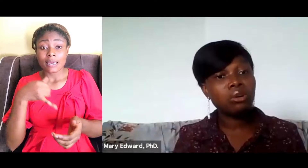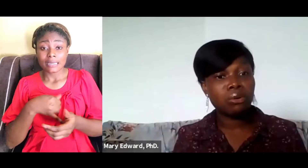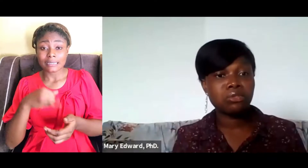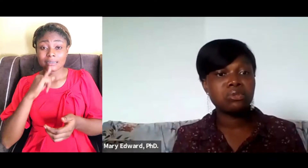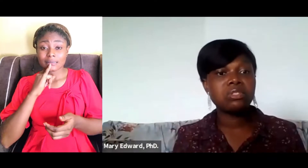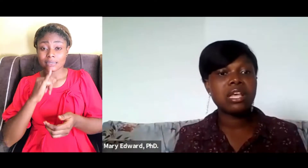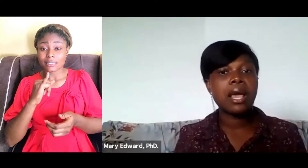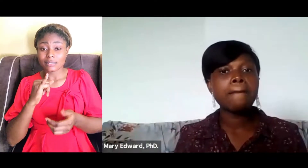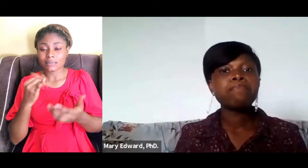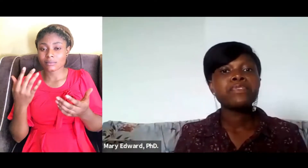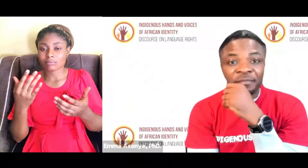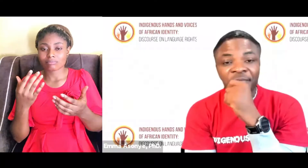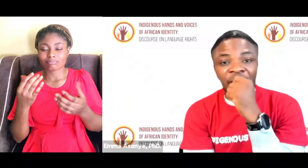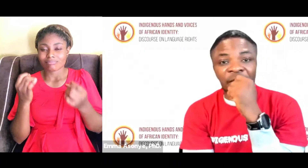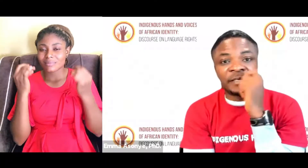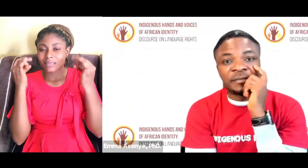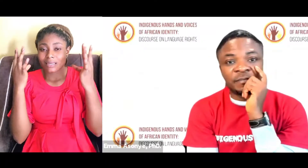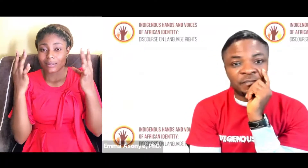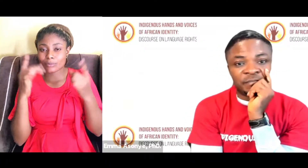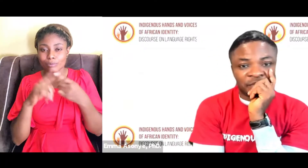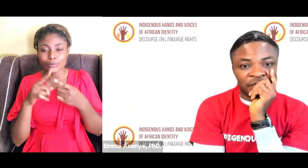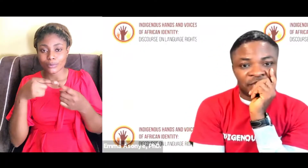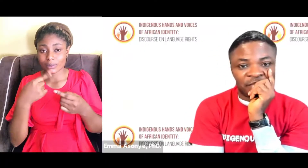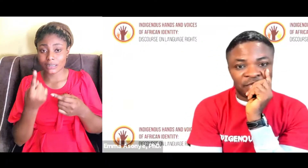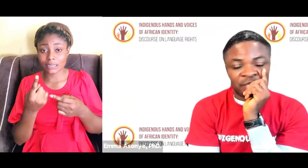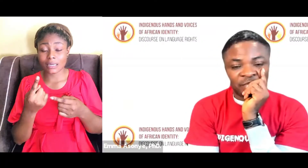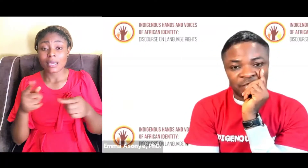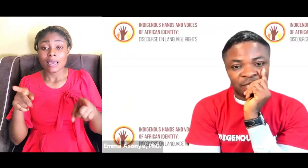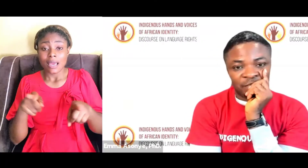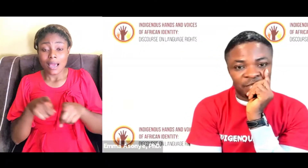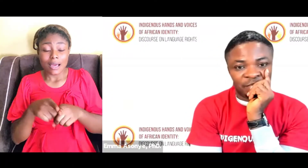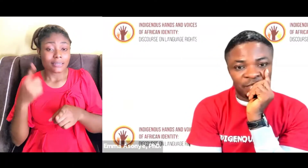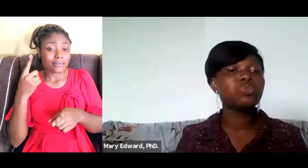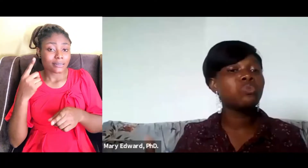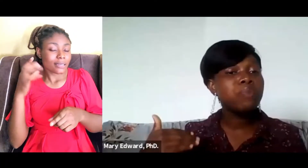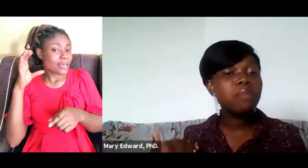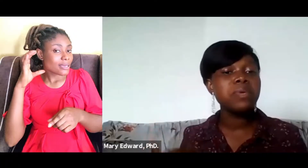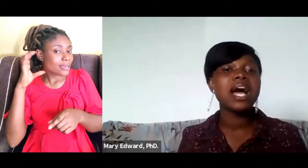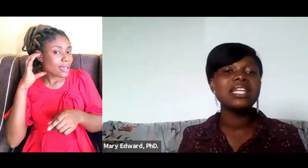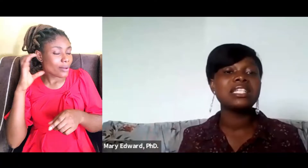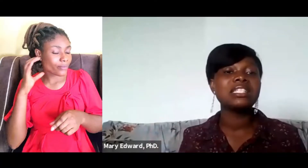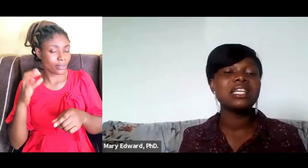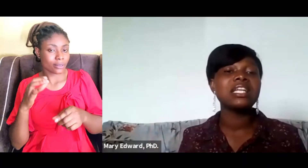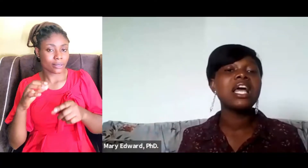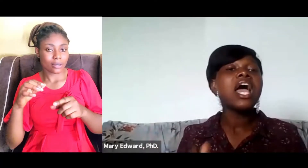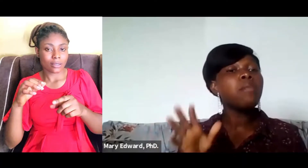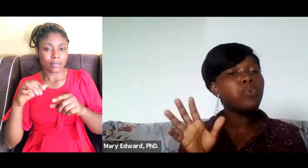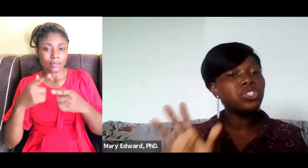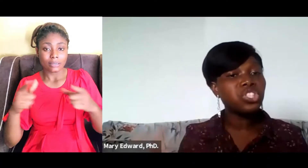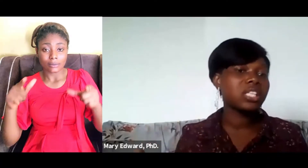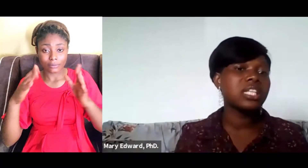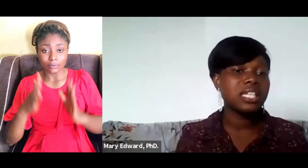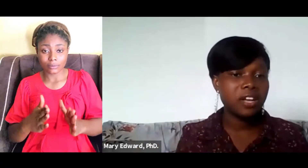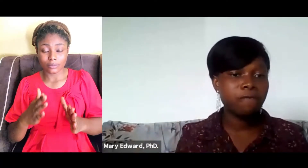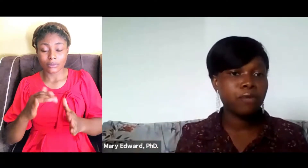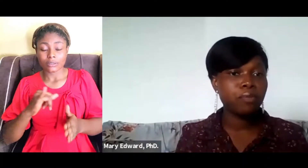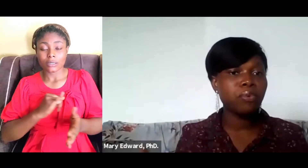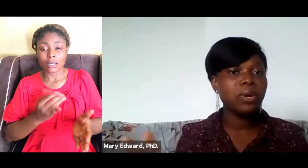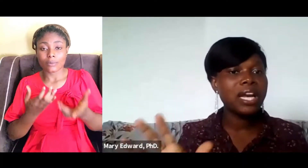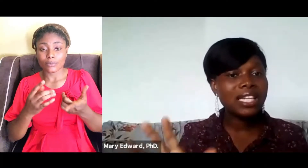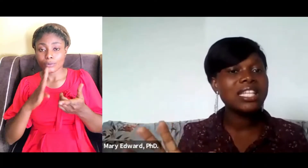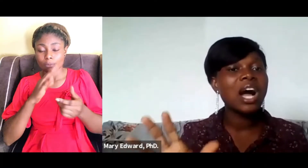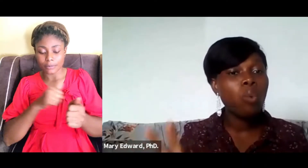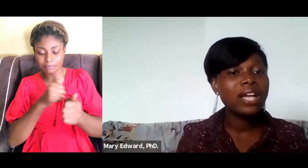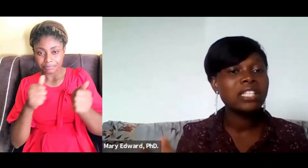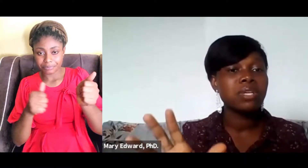It's ridiculous to say. It is. As a hearing linguist, what I do is to be behind the scene and project the deaf